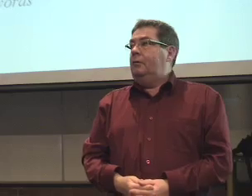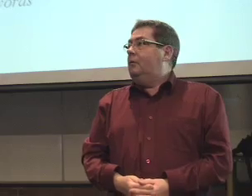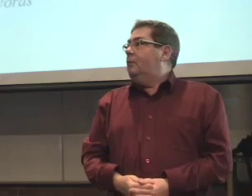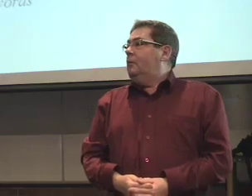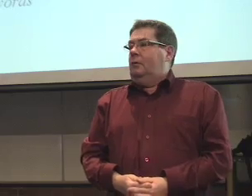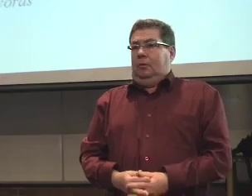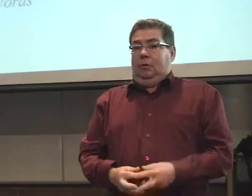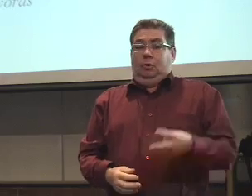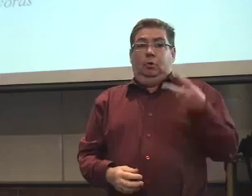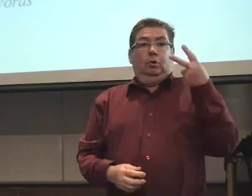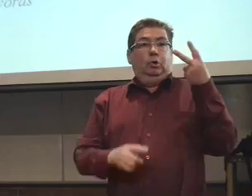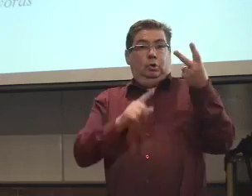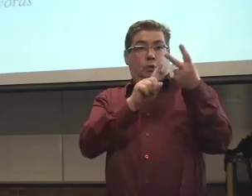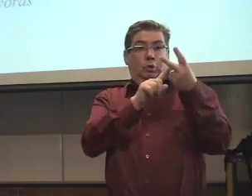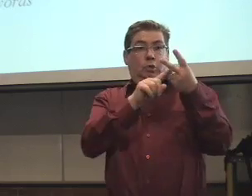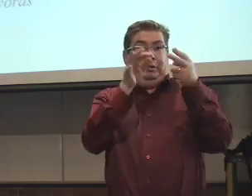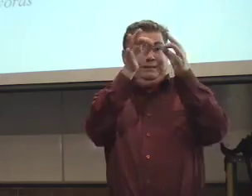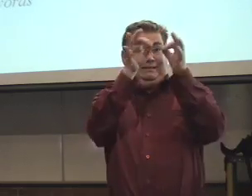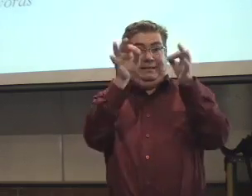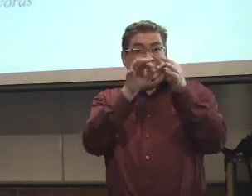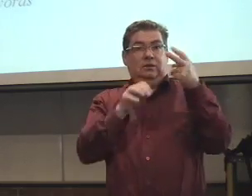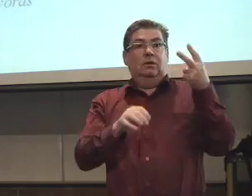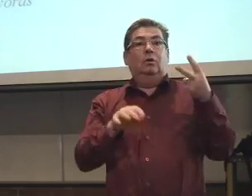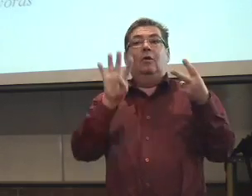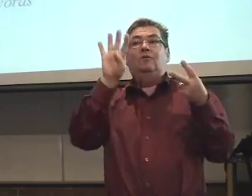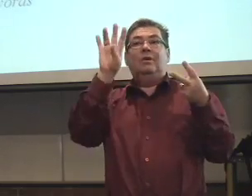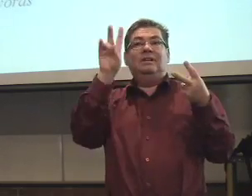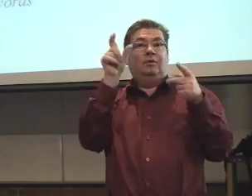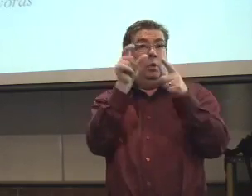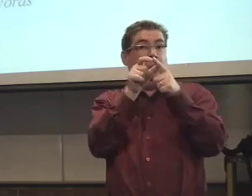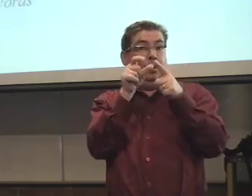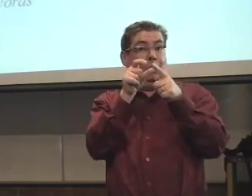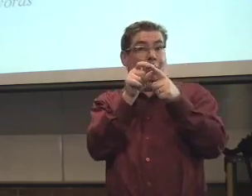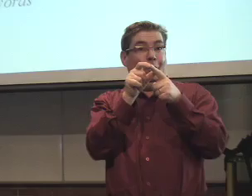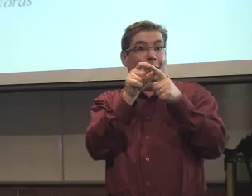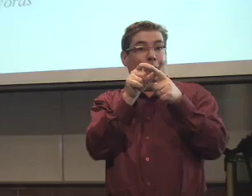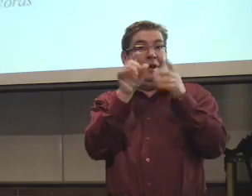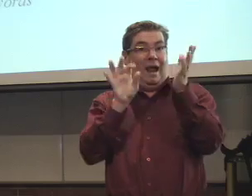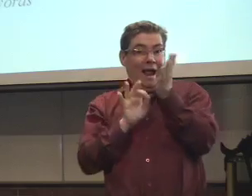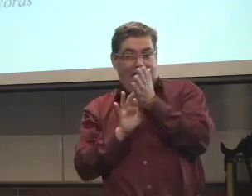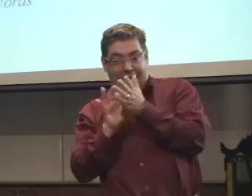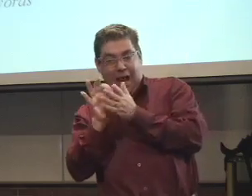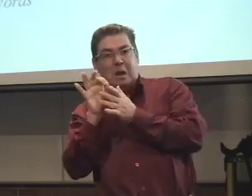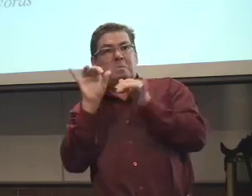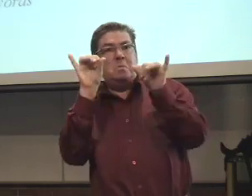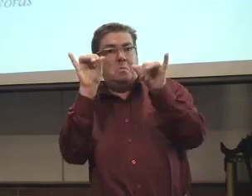Two sentences, 47 words, so the word count stays kind of the same, second, third, fourth.